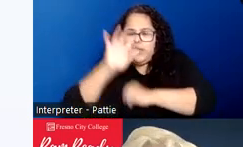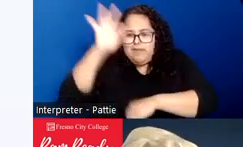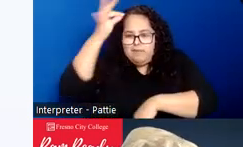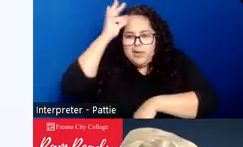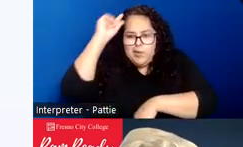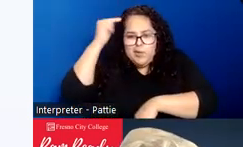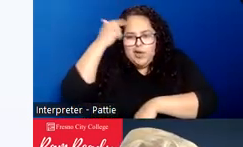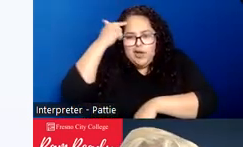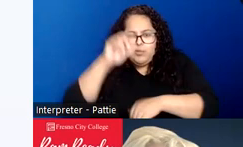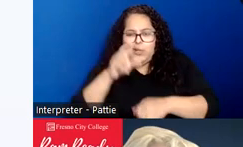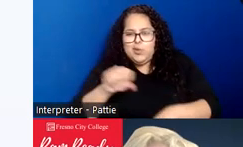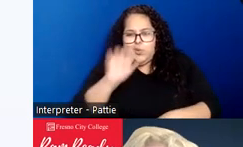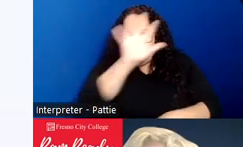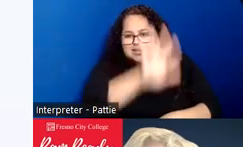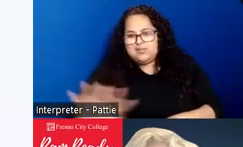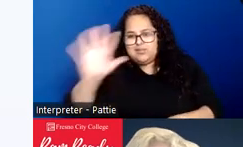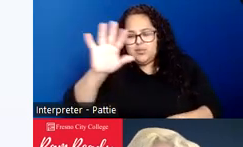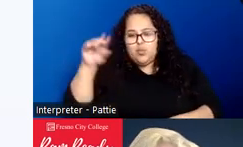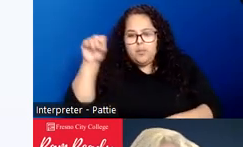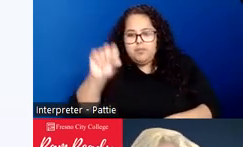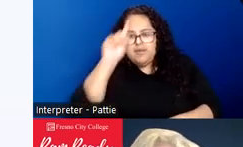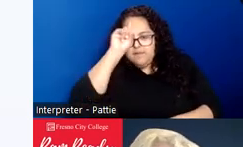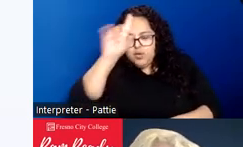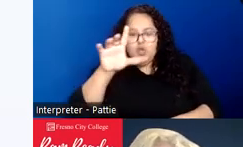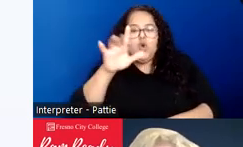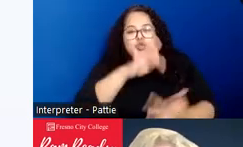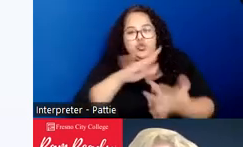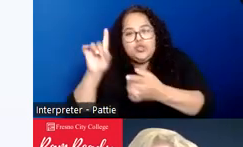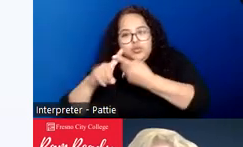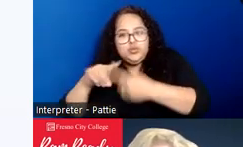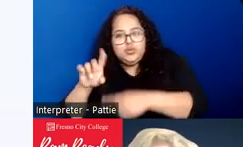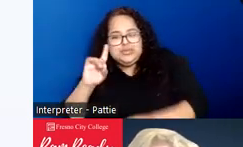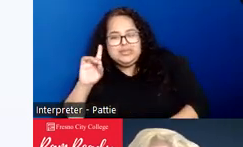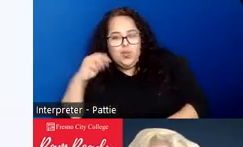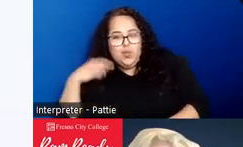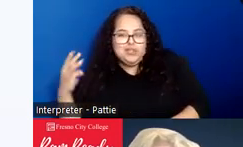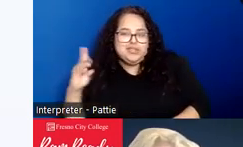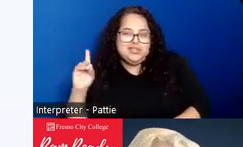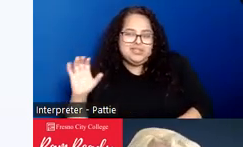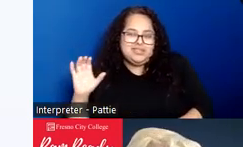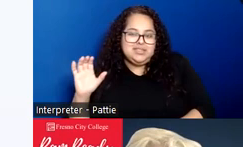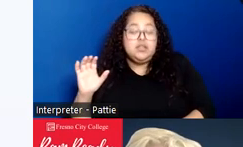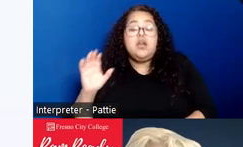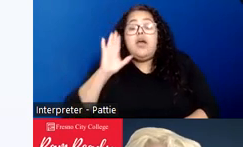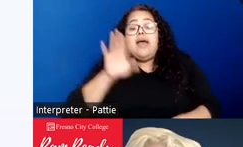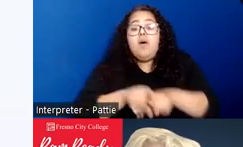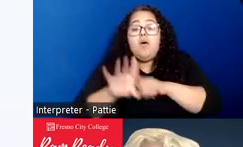all over the United States, and they will pay for your trip back to DC. They will